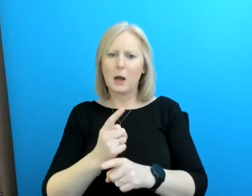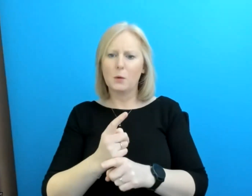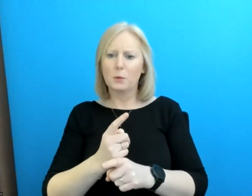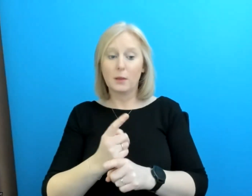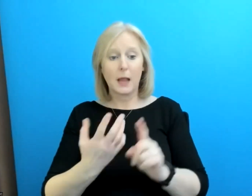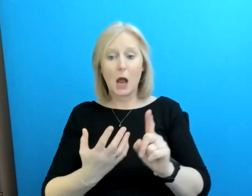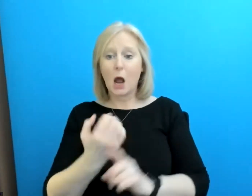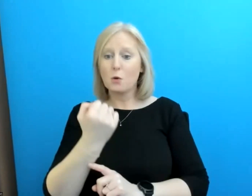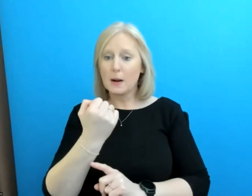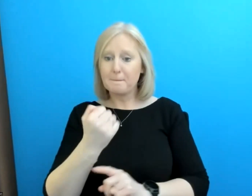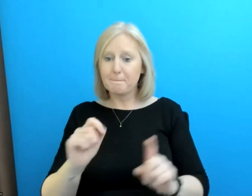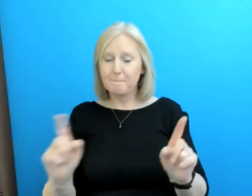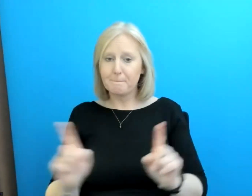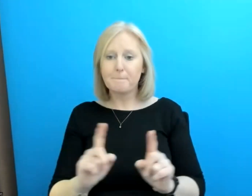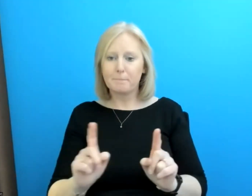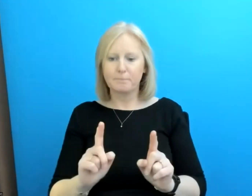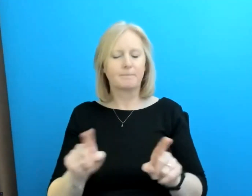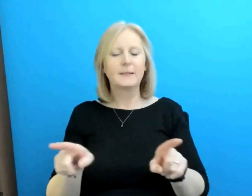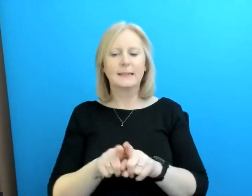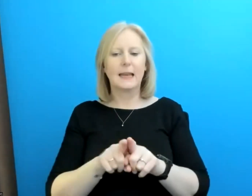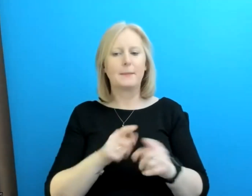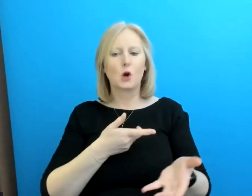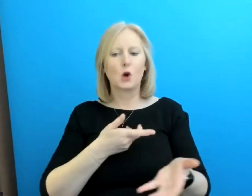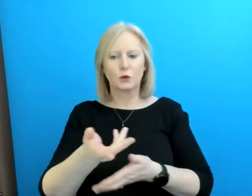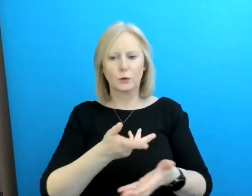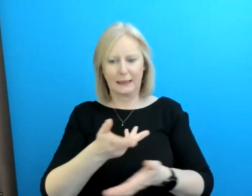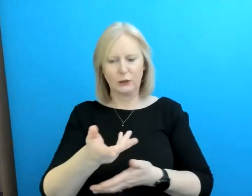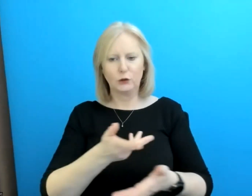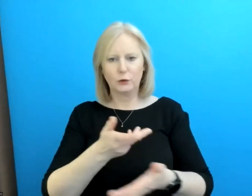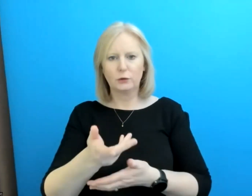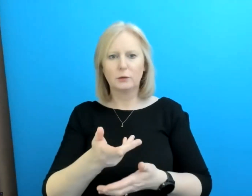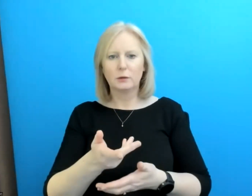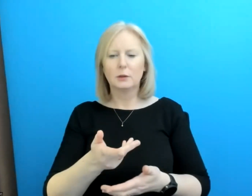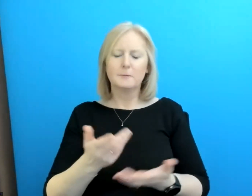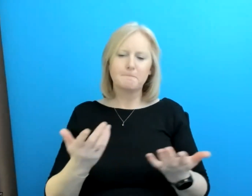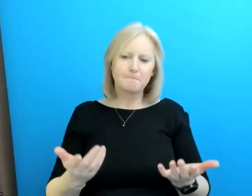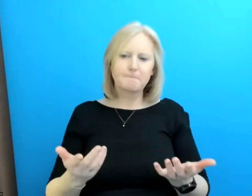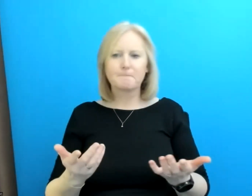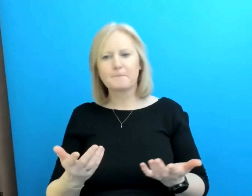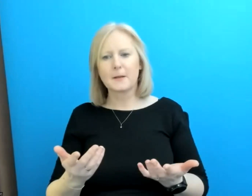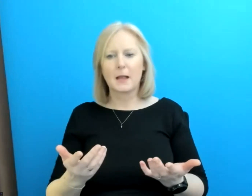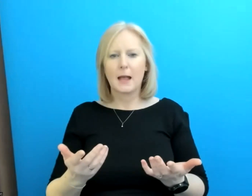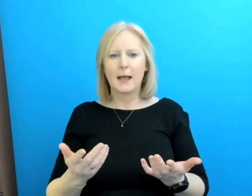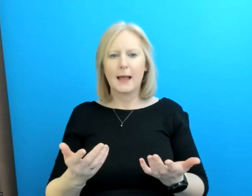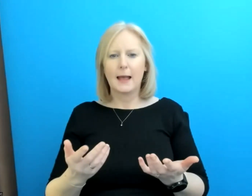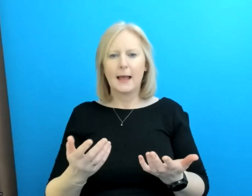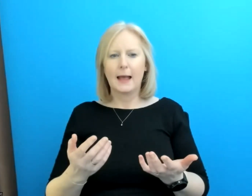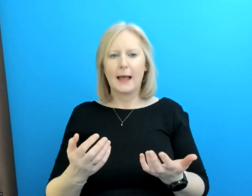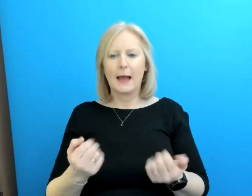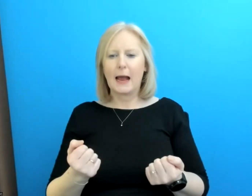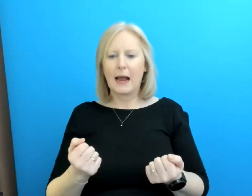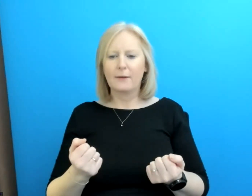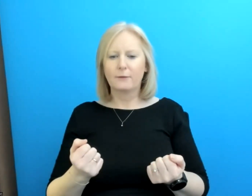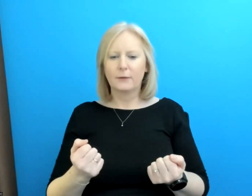of that, and I think that also applies to consultation in general. There's maybe a bit of an overload in terms of the amount